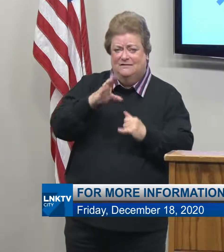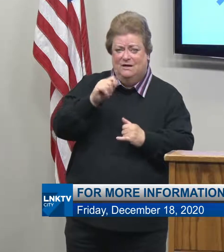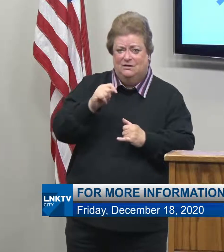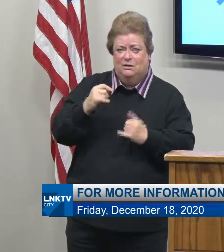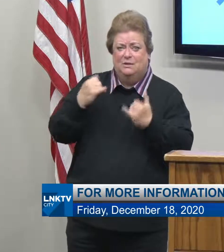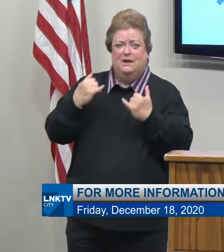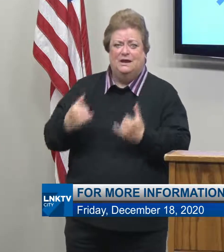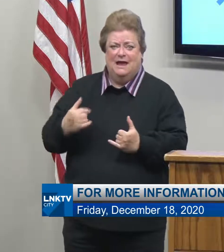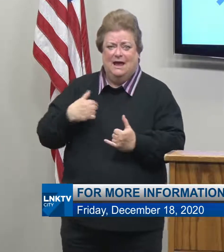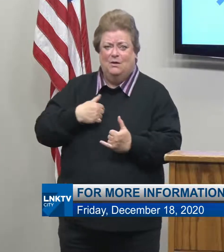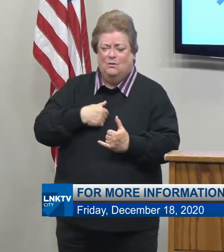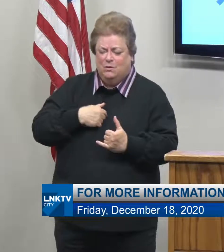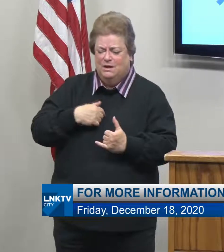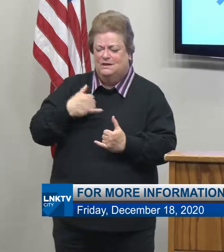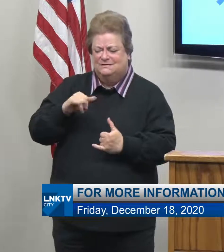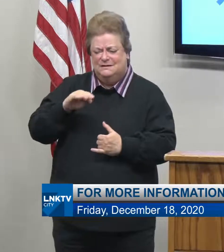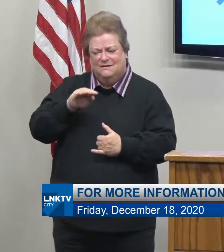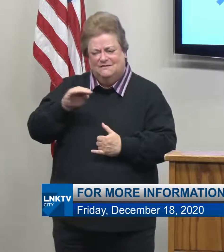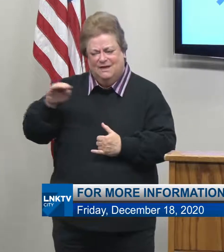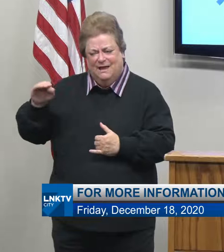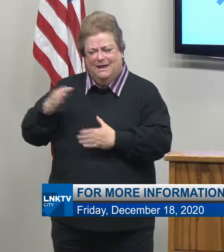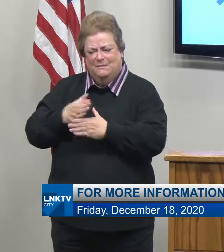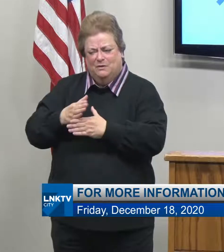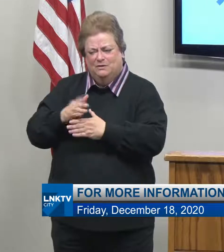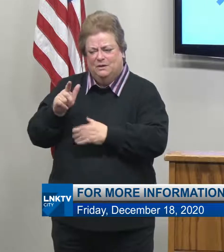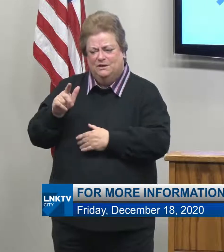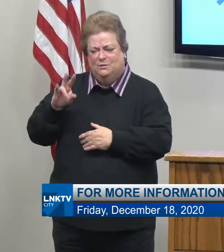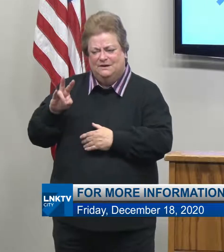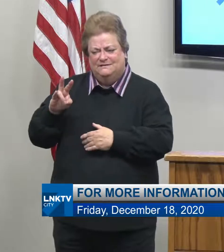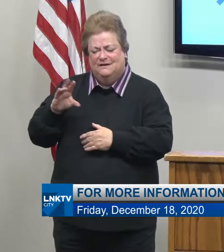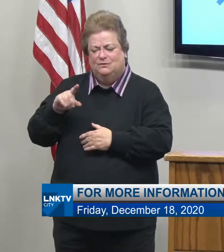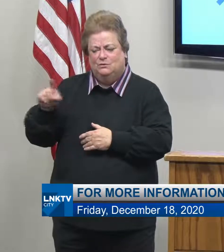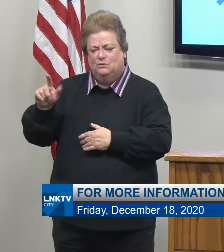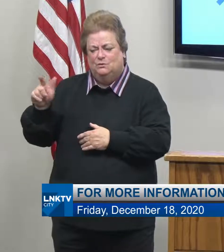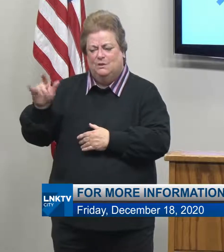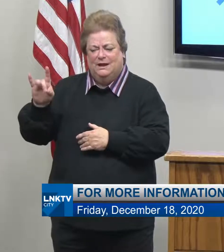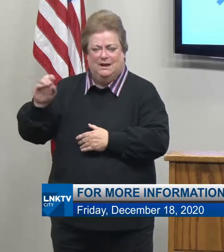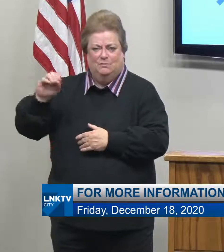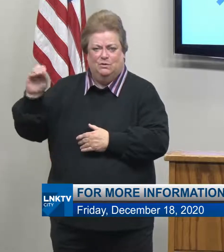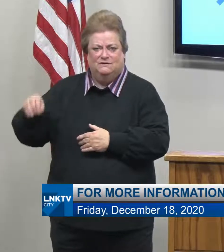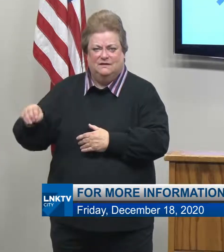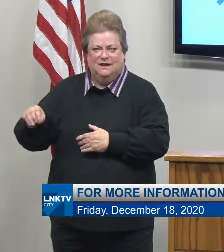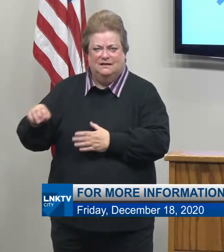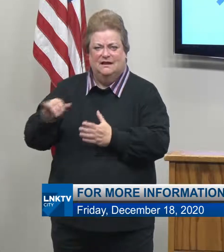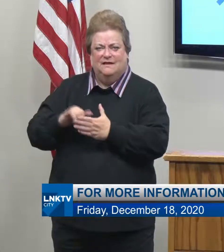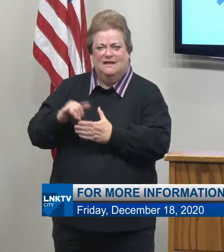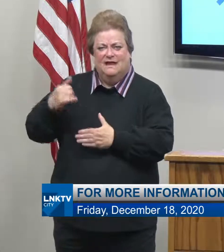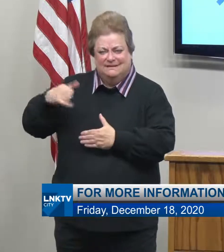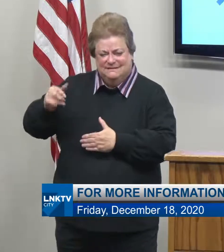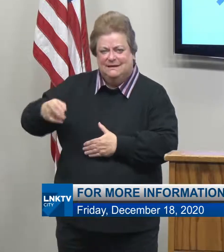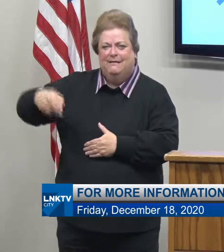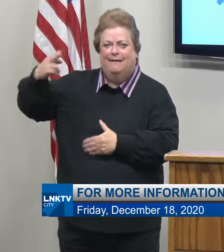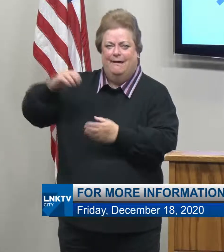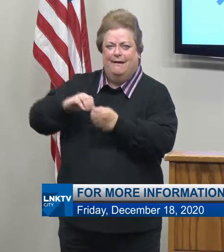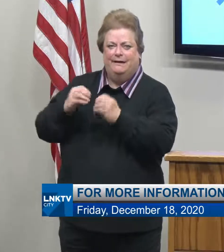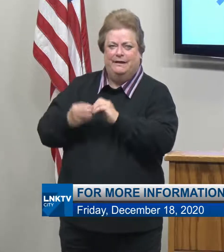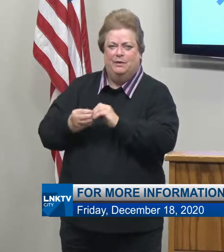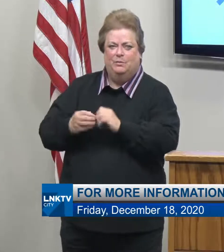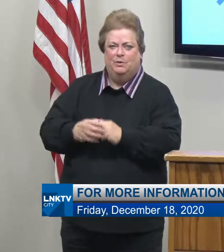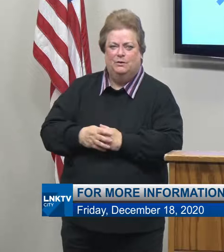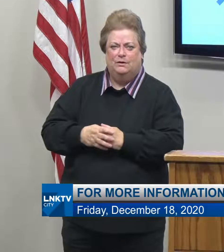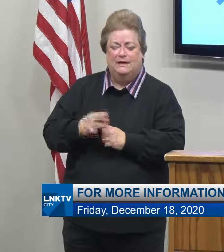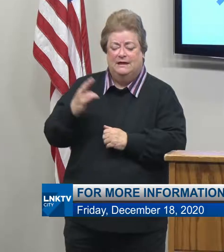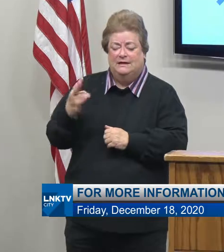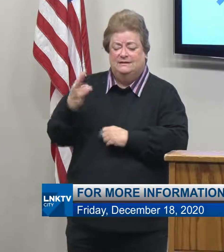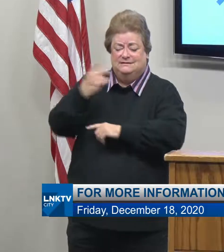week, we have stayed fairly flat between 27% and 28%, which is still very high. As a